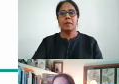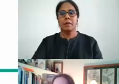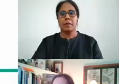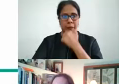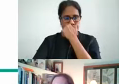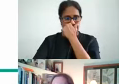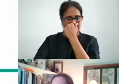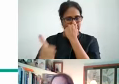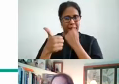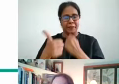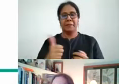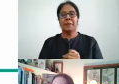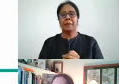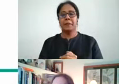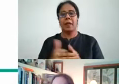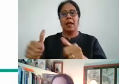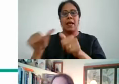Ramatown and excellence.